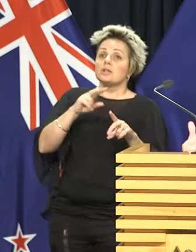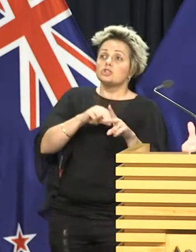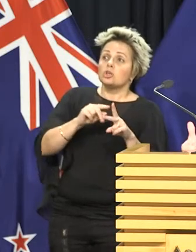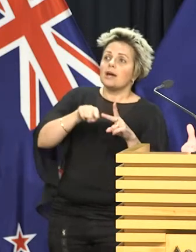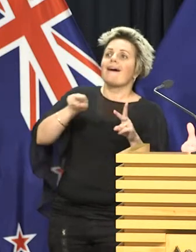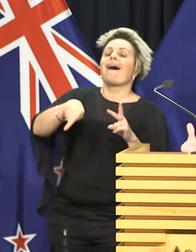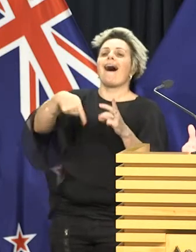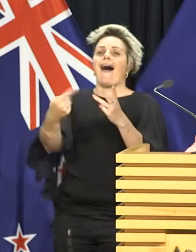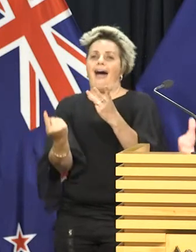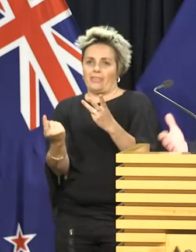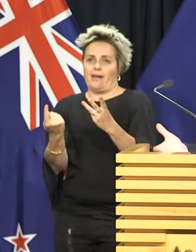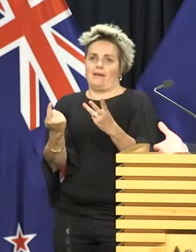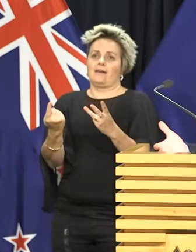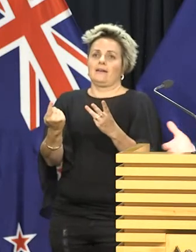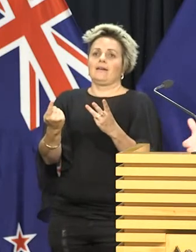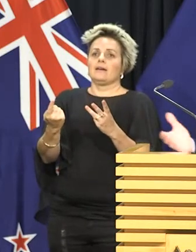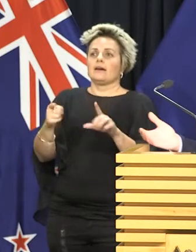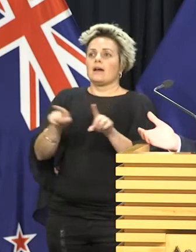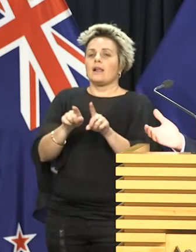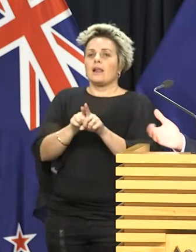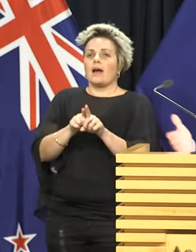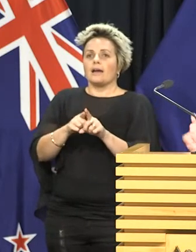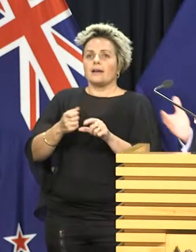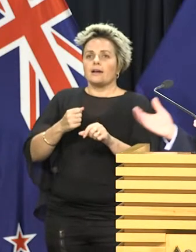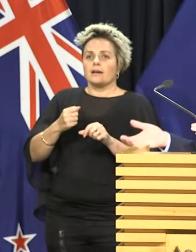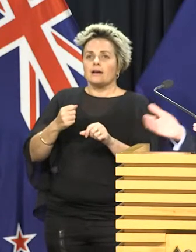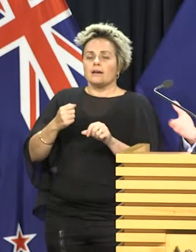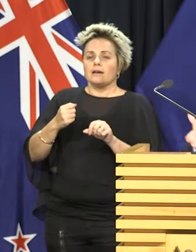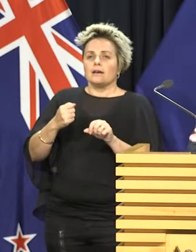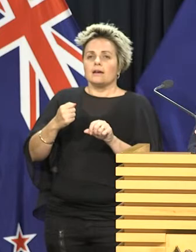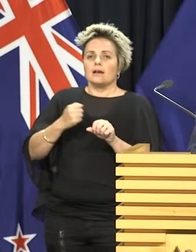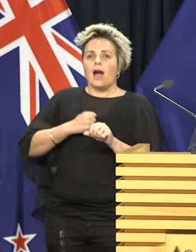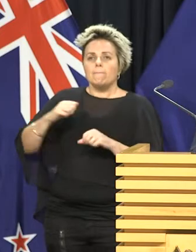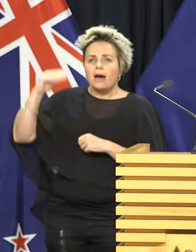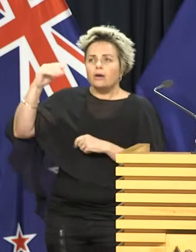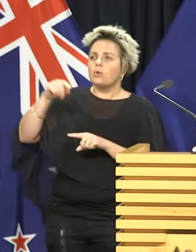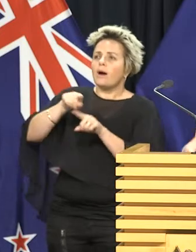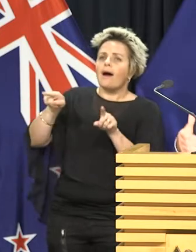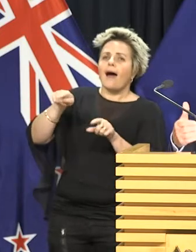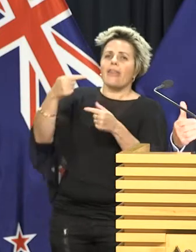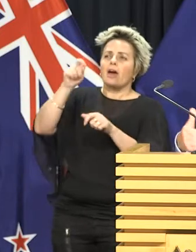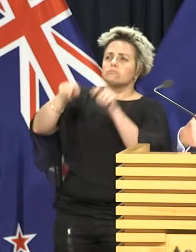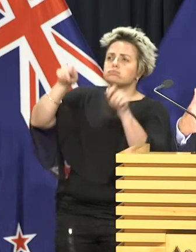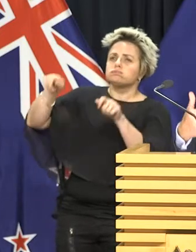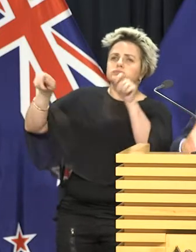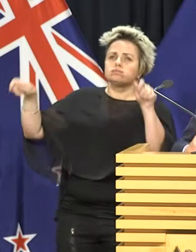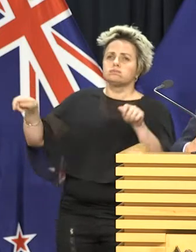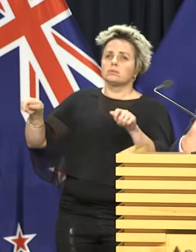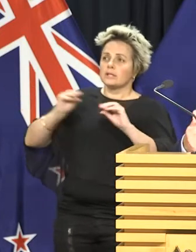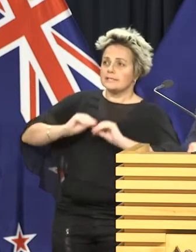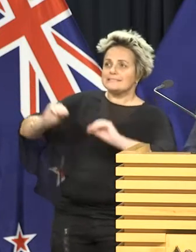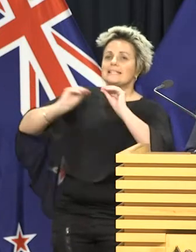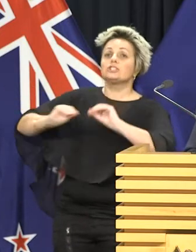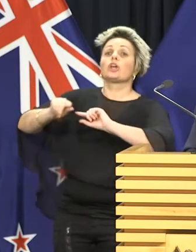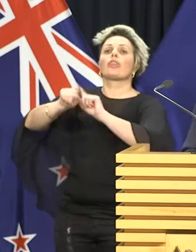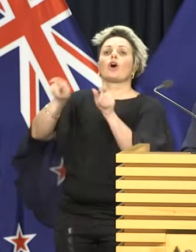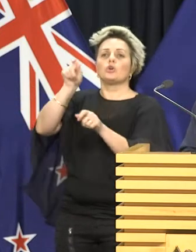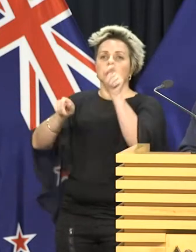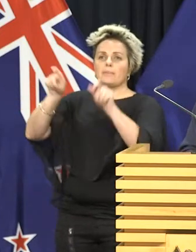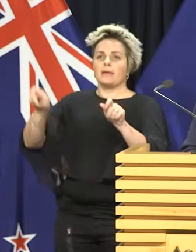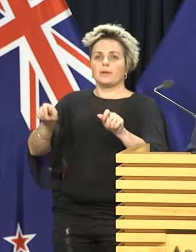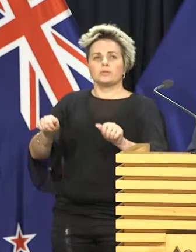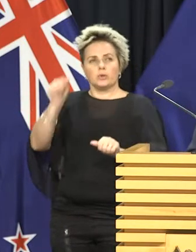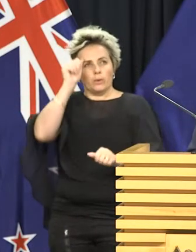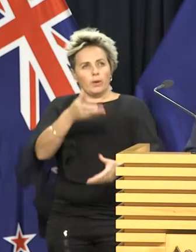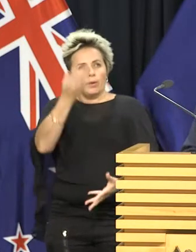current non-regulated workforces, including kaimahu, who might be working for Māori health providers and other providers, to receive training to be able to